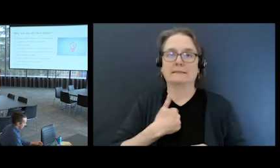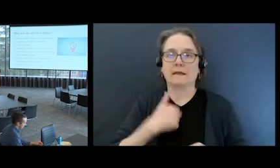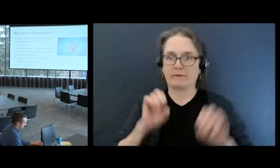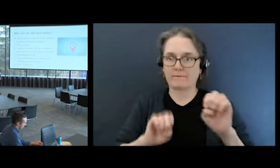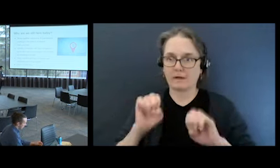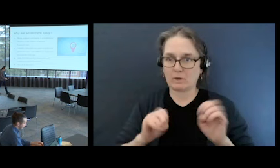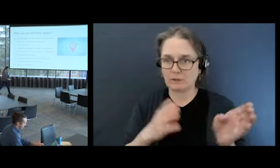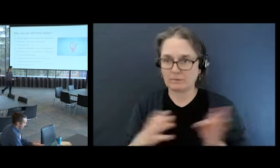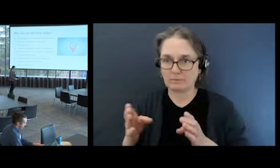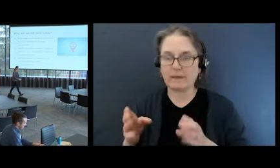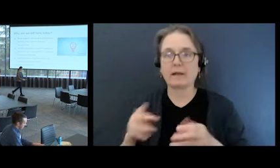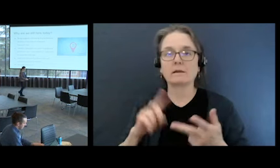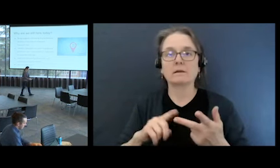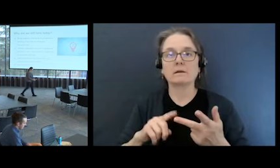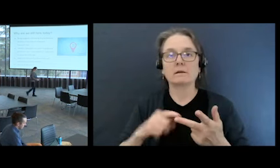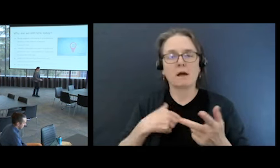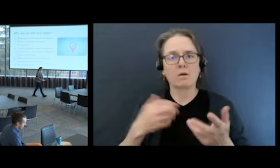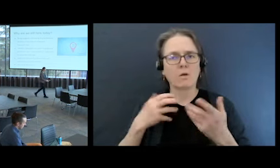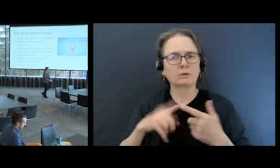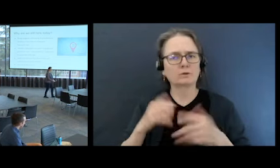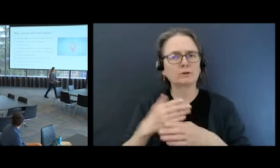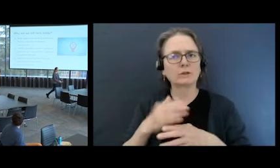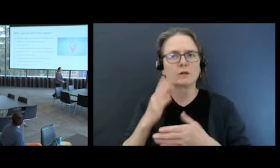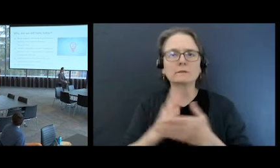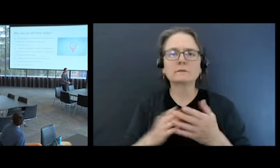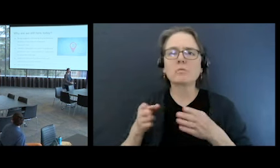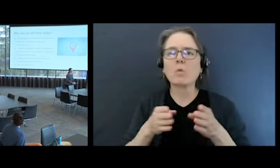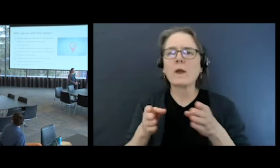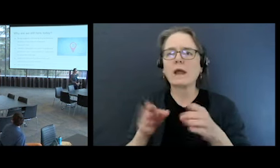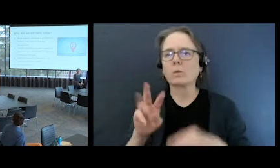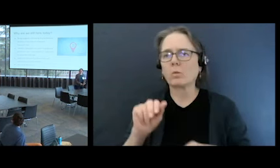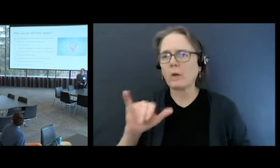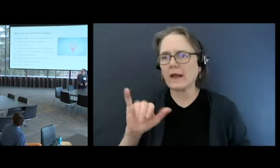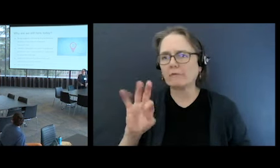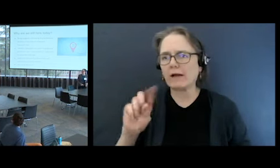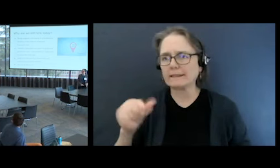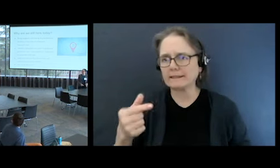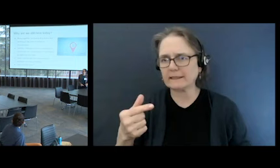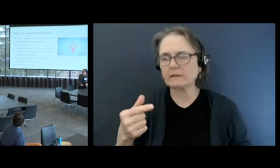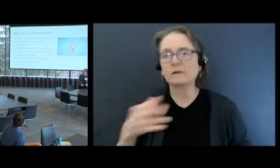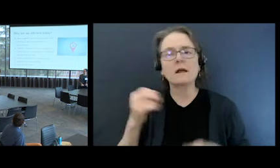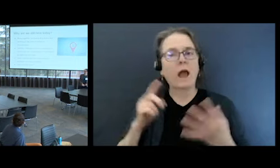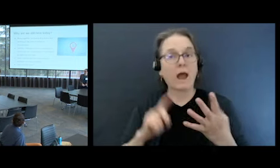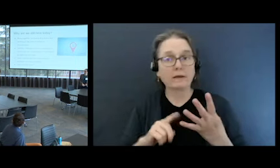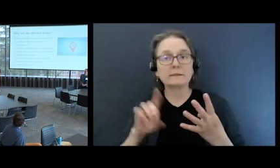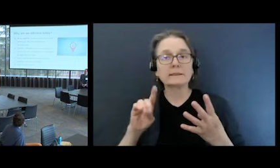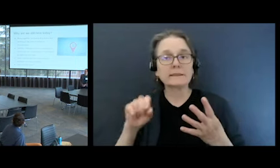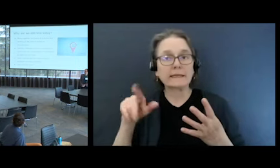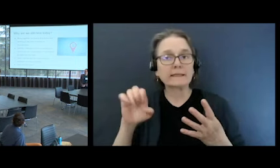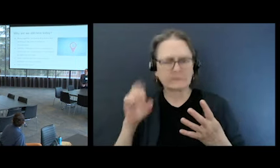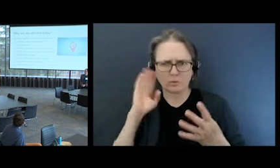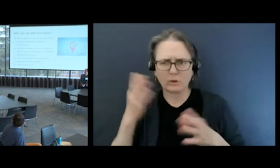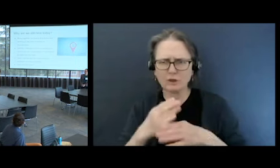wayfinding, and Denise was going to share our PROW work, how we do a GIS, and how